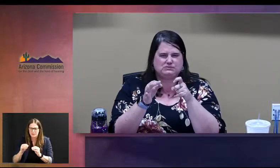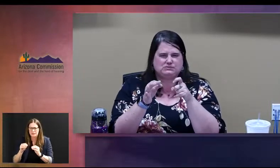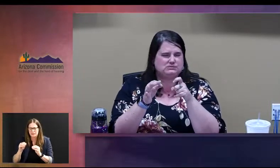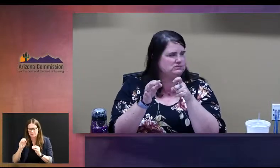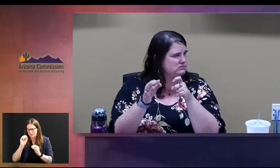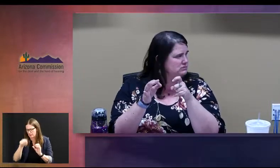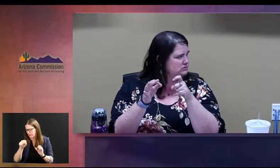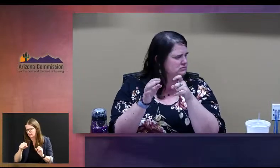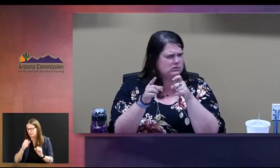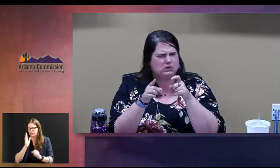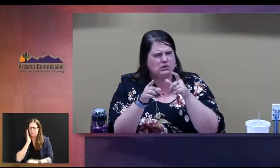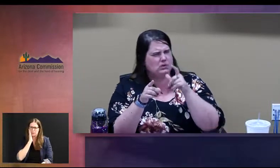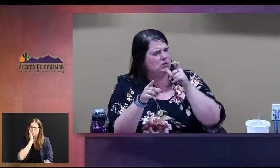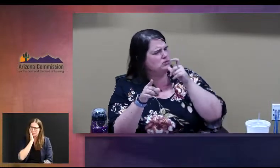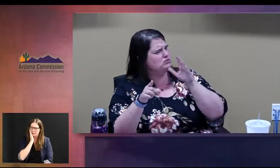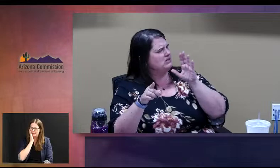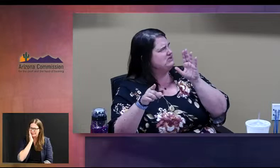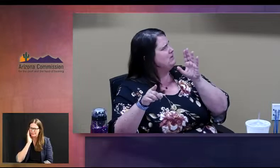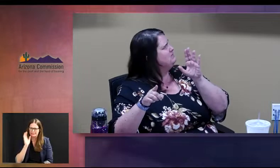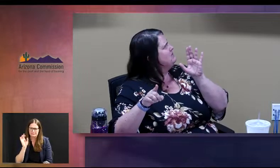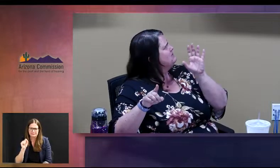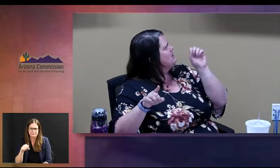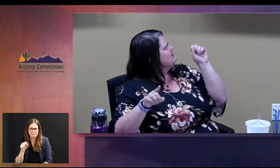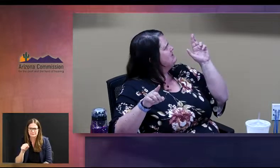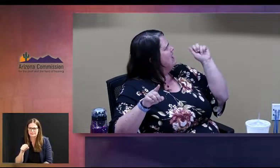Yes, definitely.